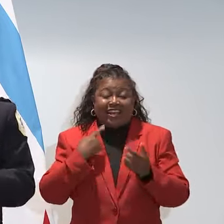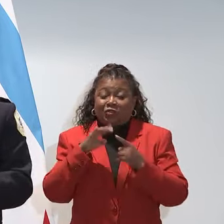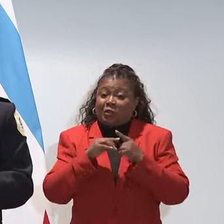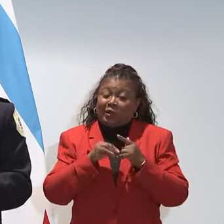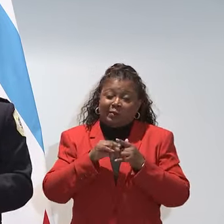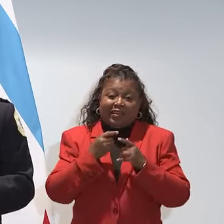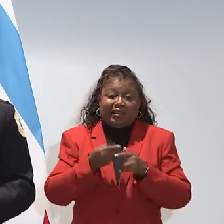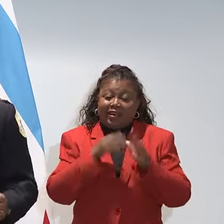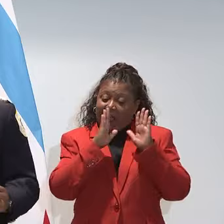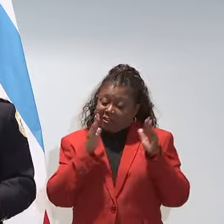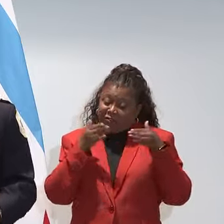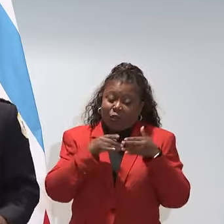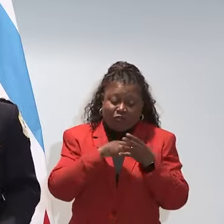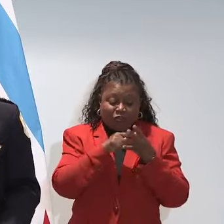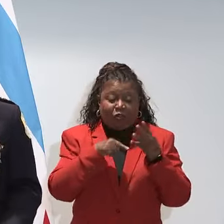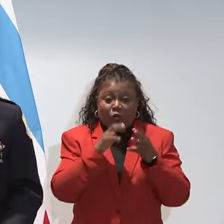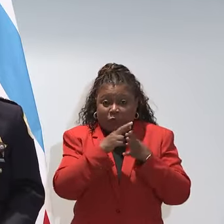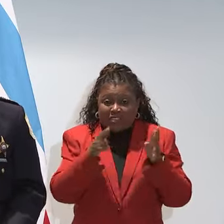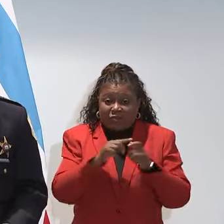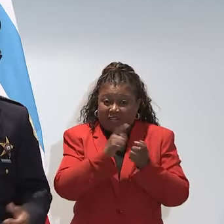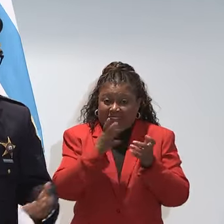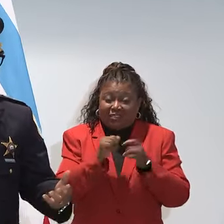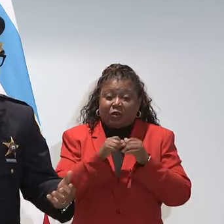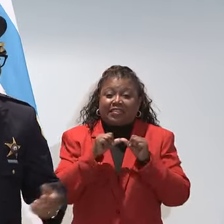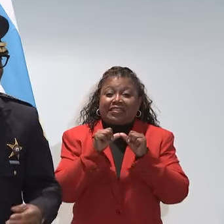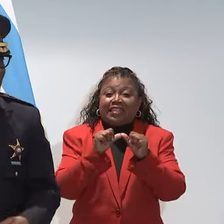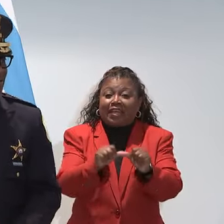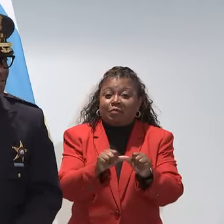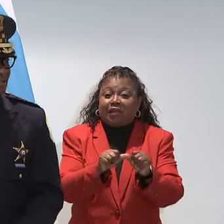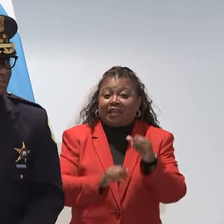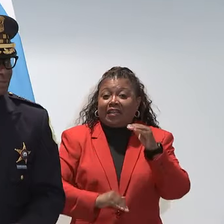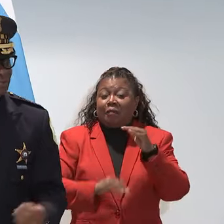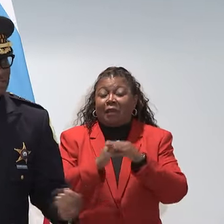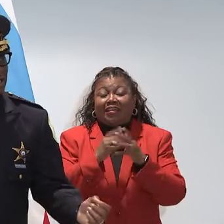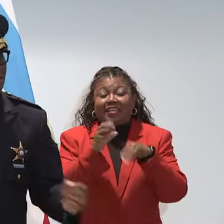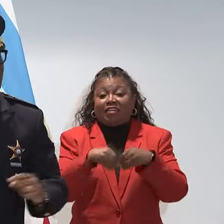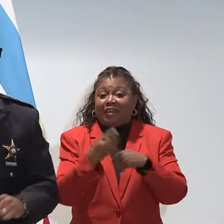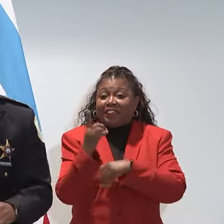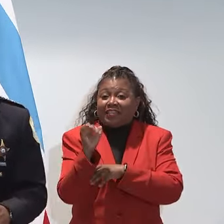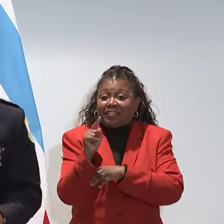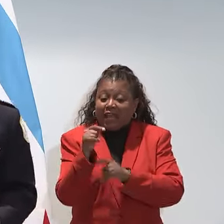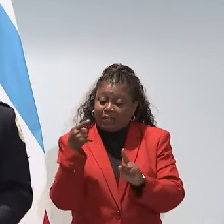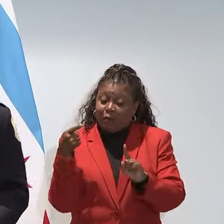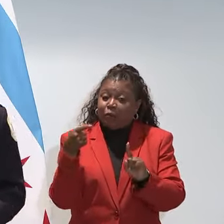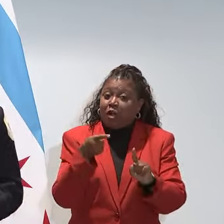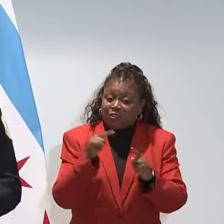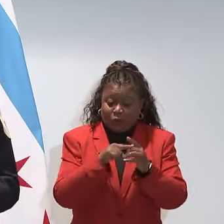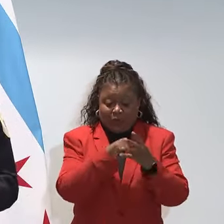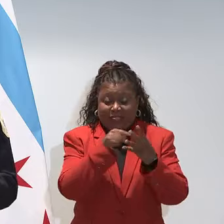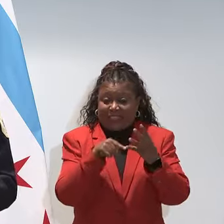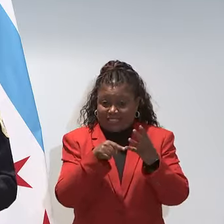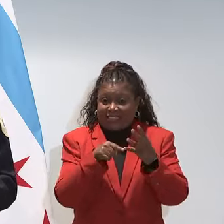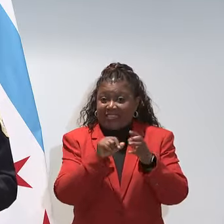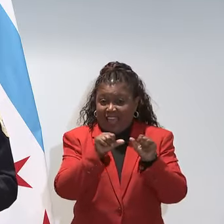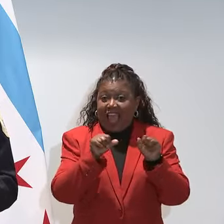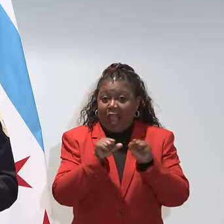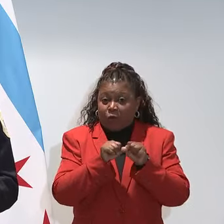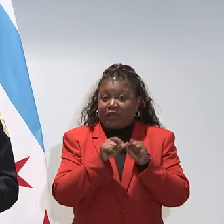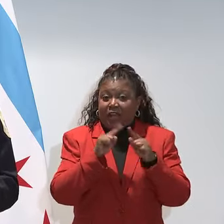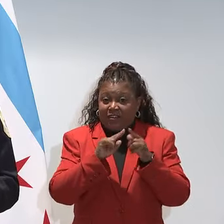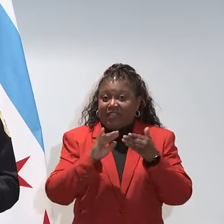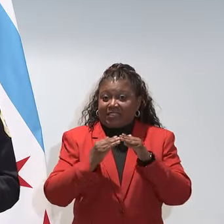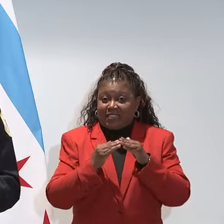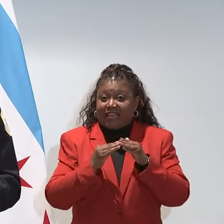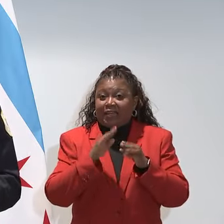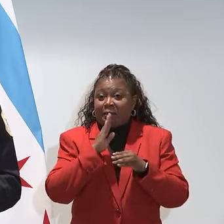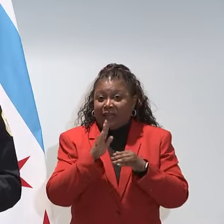be a hyper focus for resources for sustainability and capacity, given the data points us to this area of the